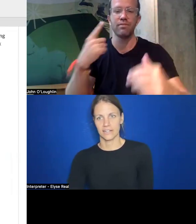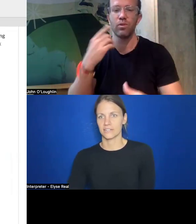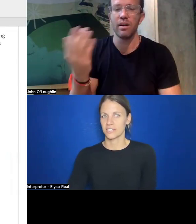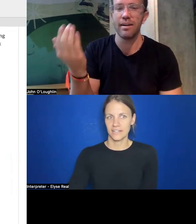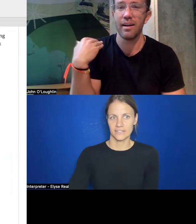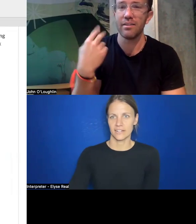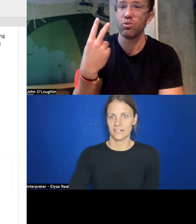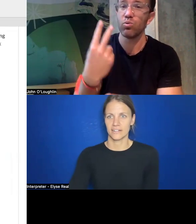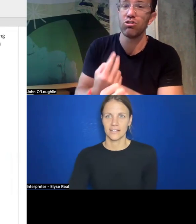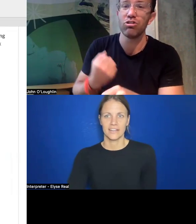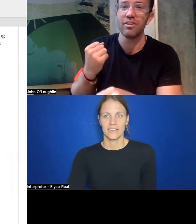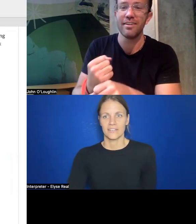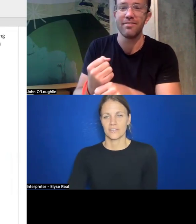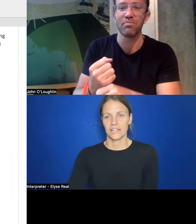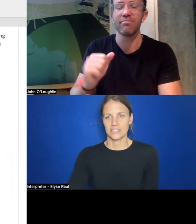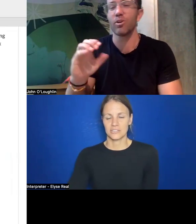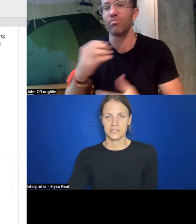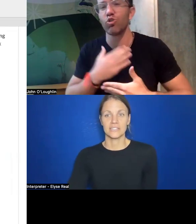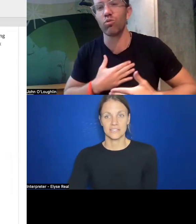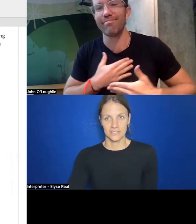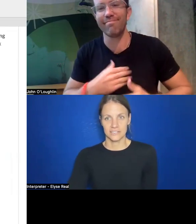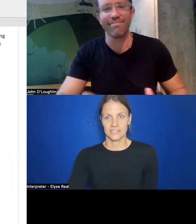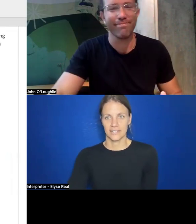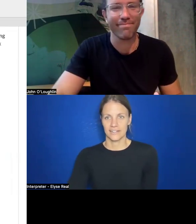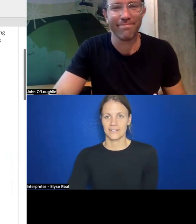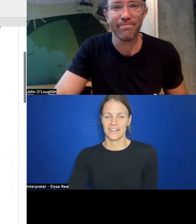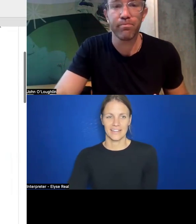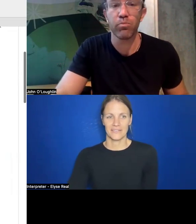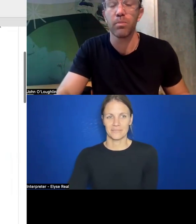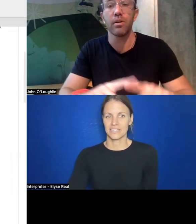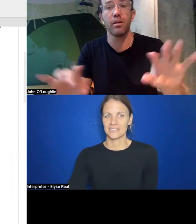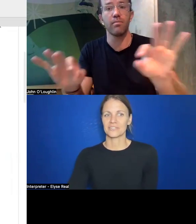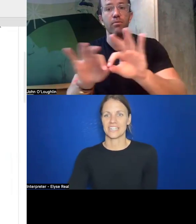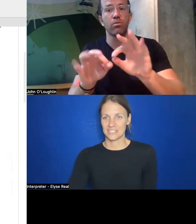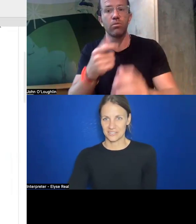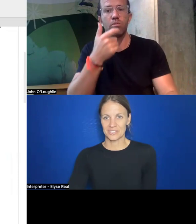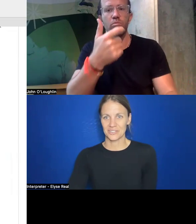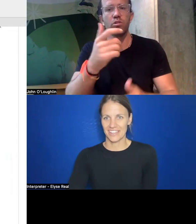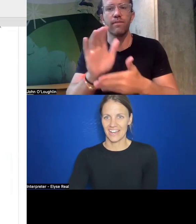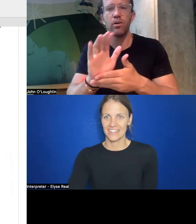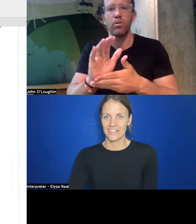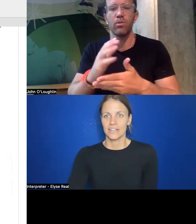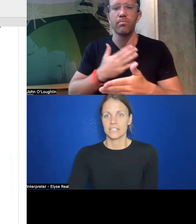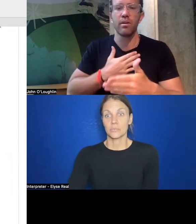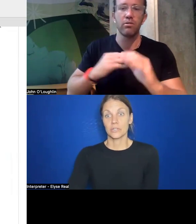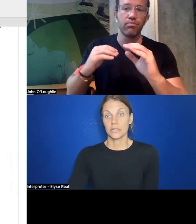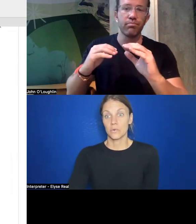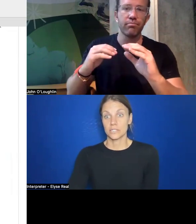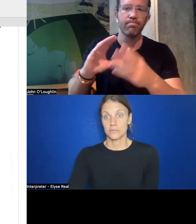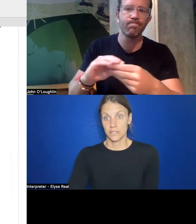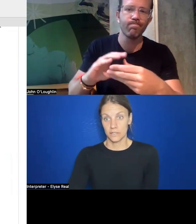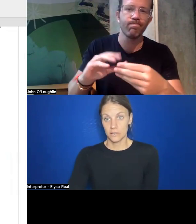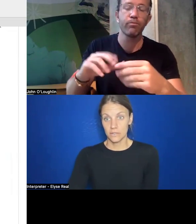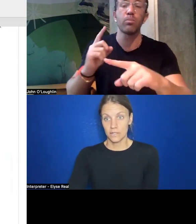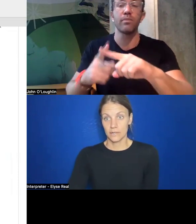long hair, shaved hair. For the last 2 years, I have had many different styles, so enjoy that. It's important that you watch